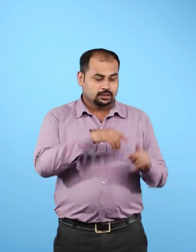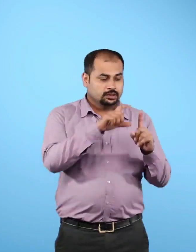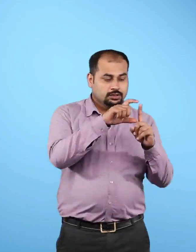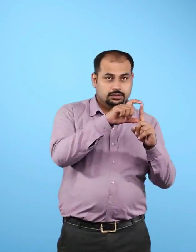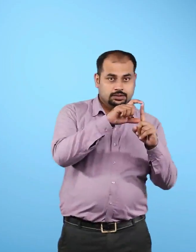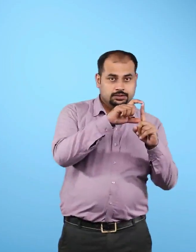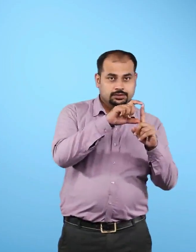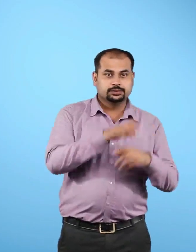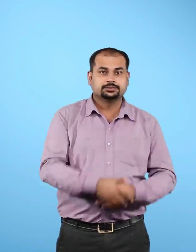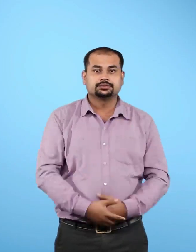D.